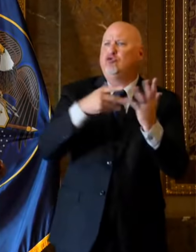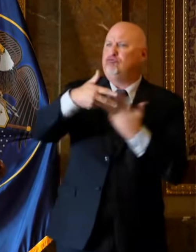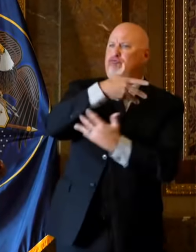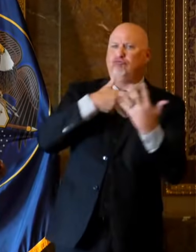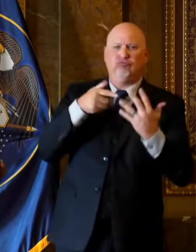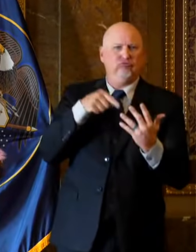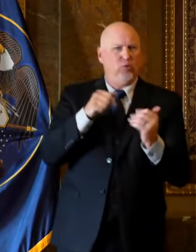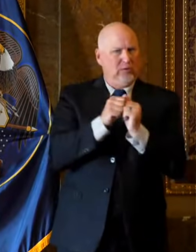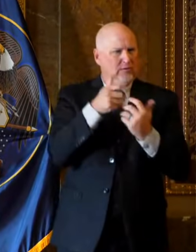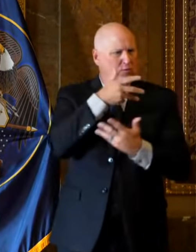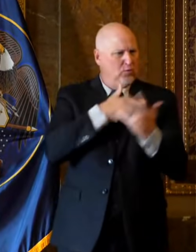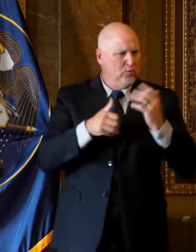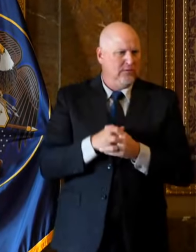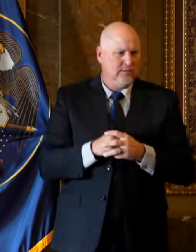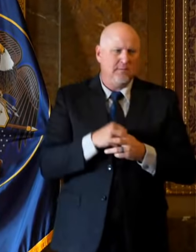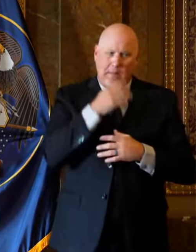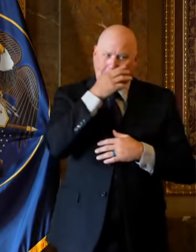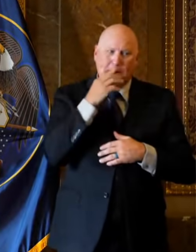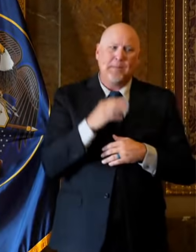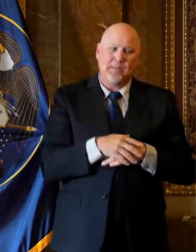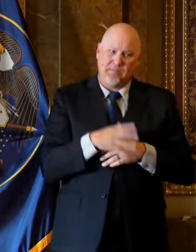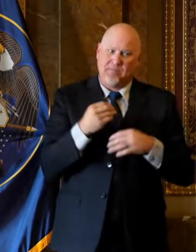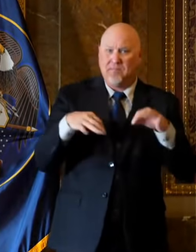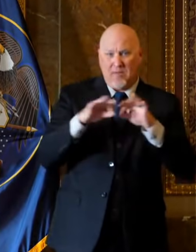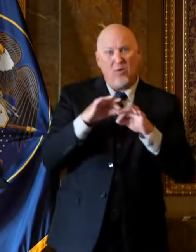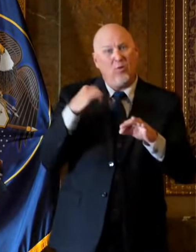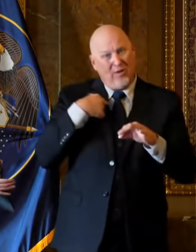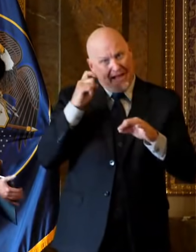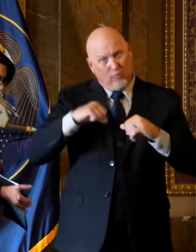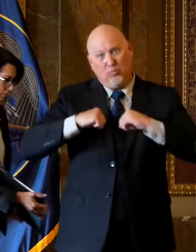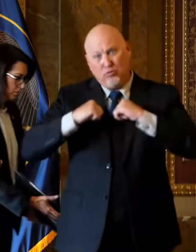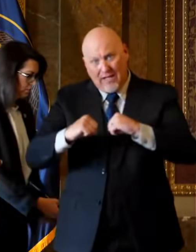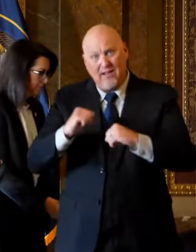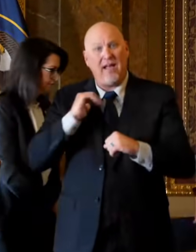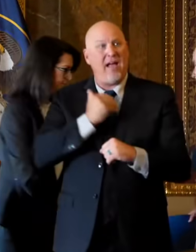pediatric hospital beds. Thank you very much.